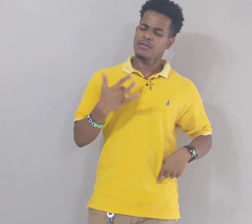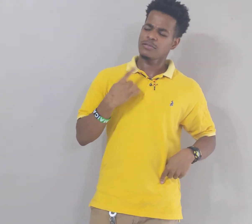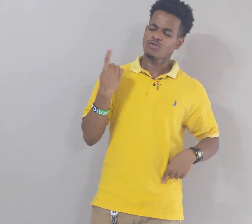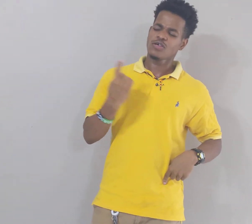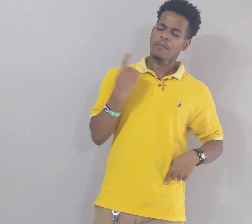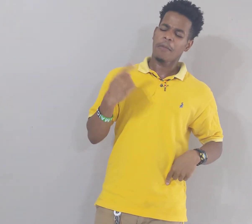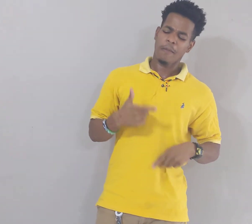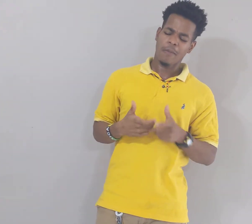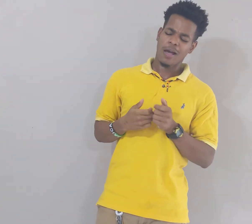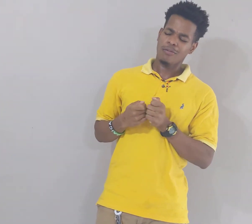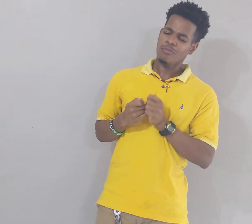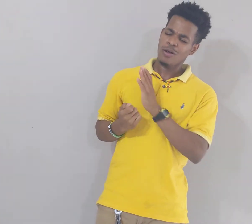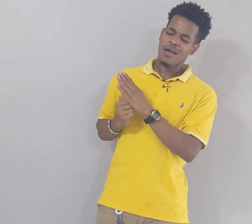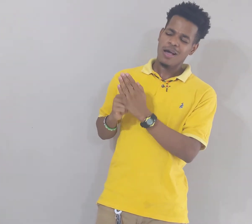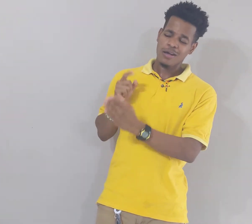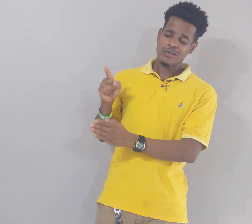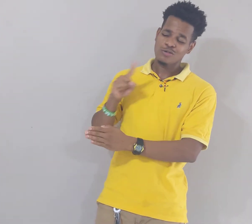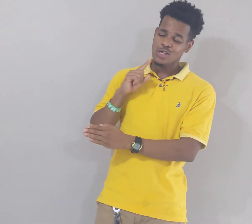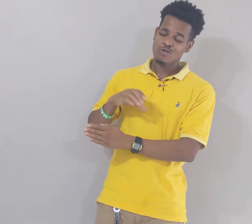our conversation began.